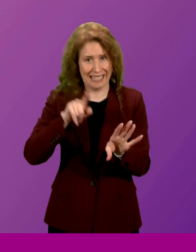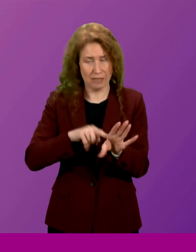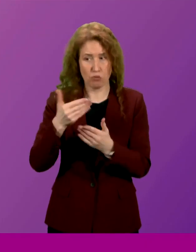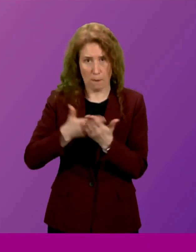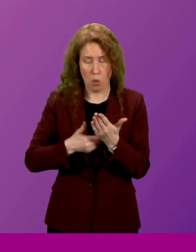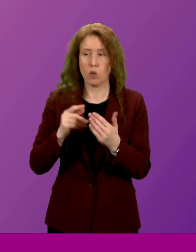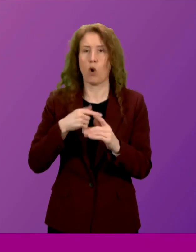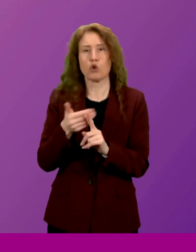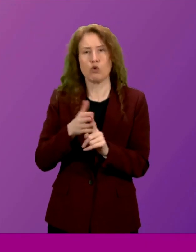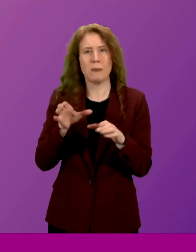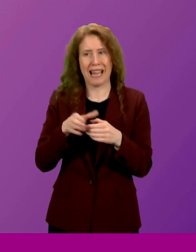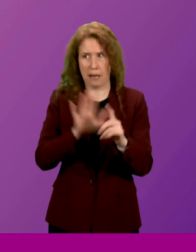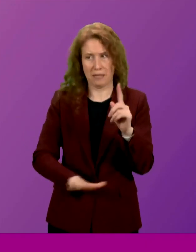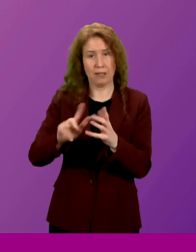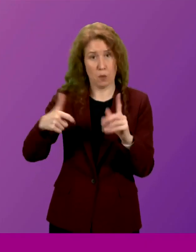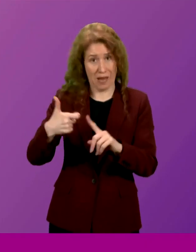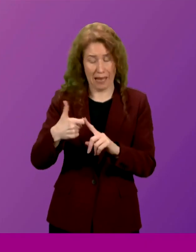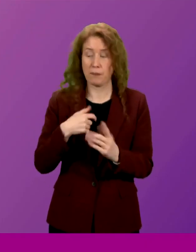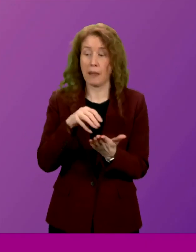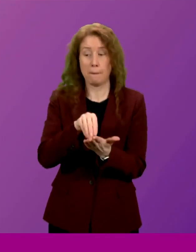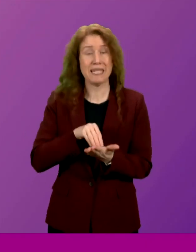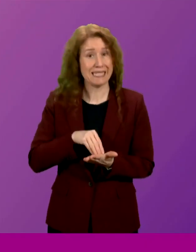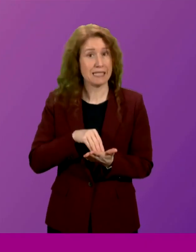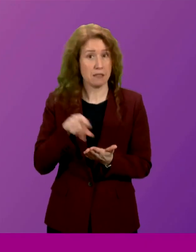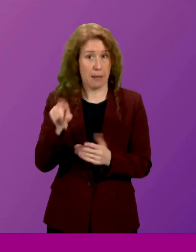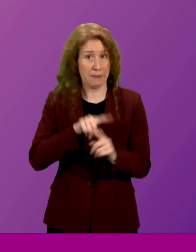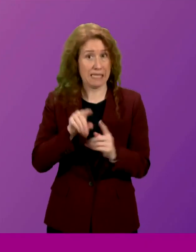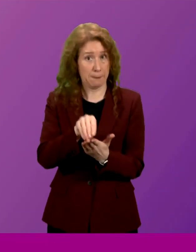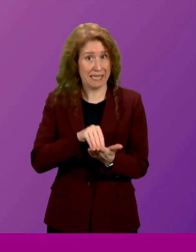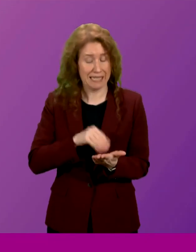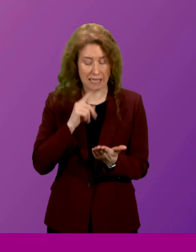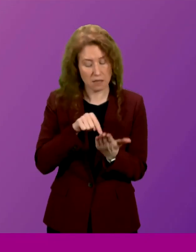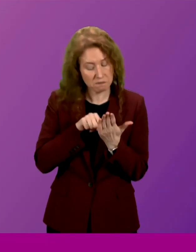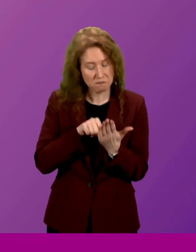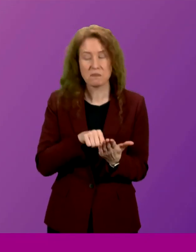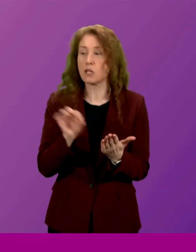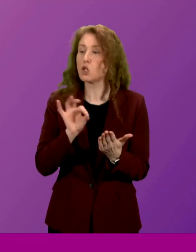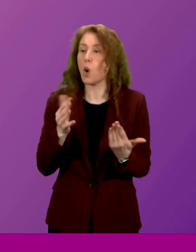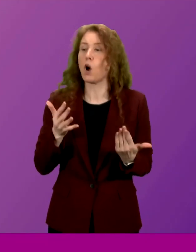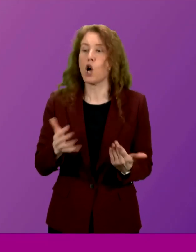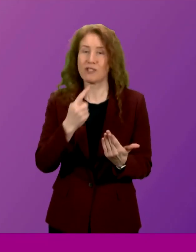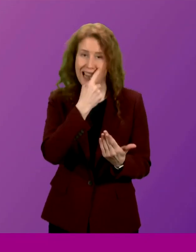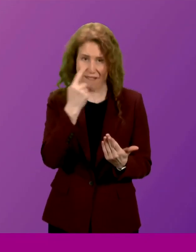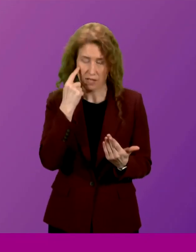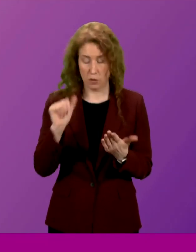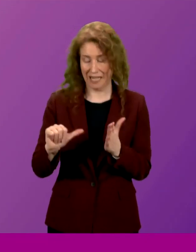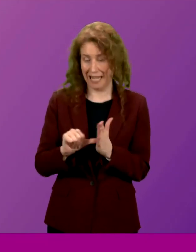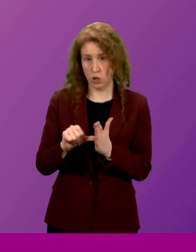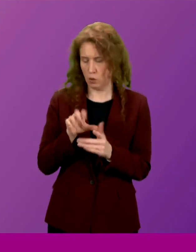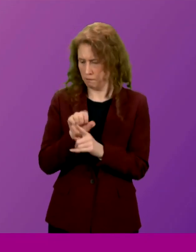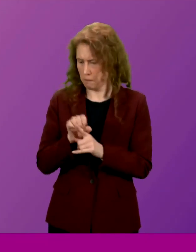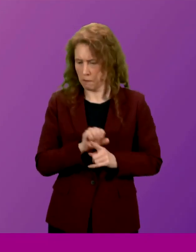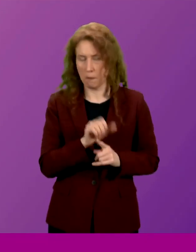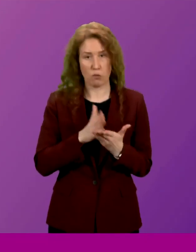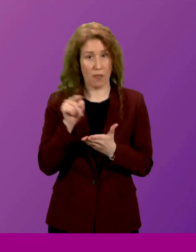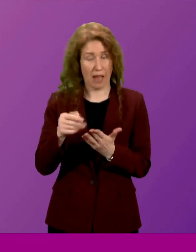Kingdom. And the minutes of this meeting state, and I quote, "There is no current evidence that the issues identified in